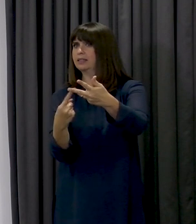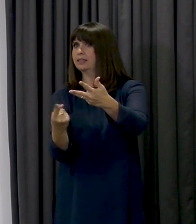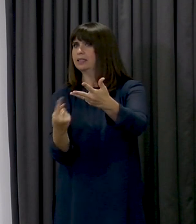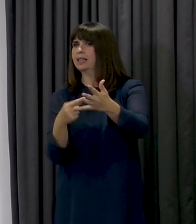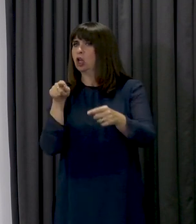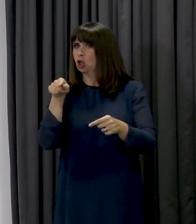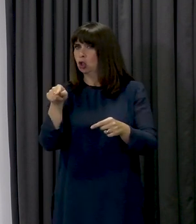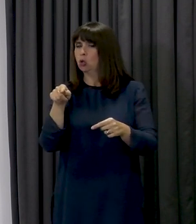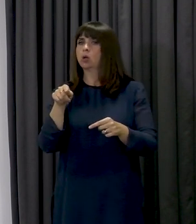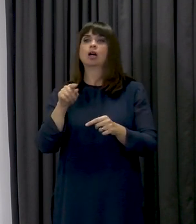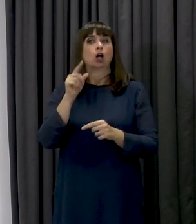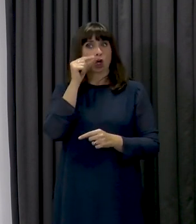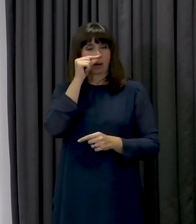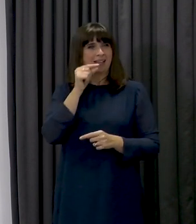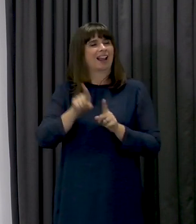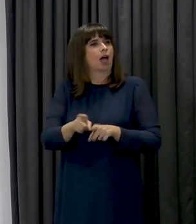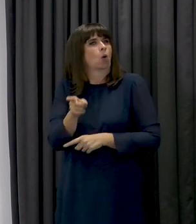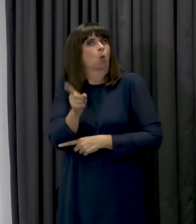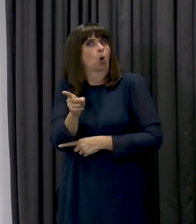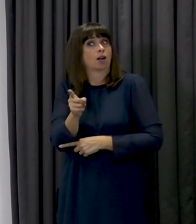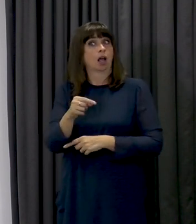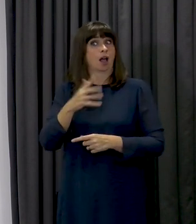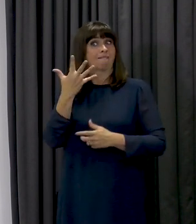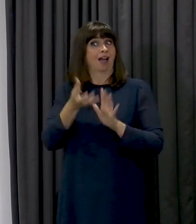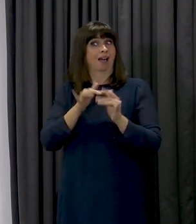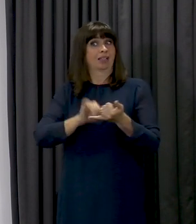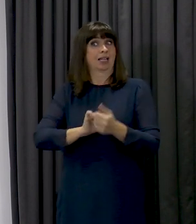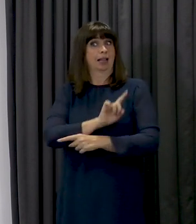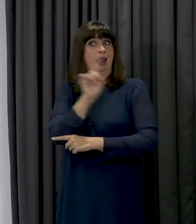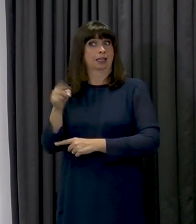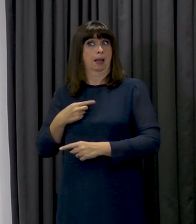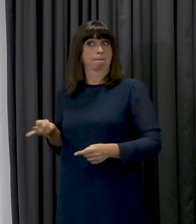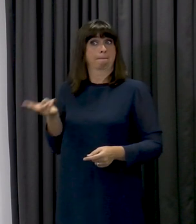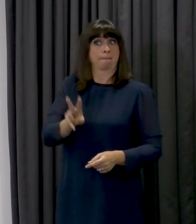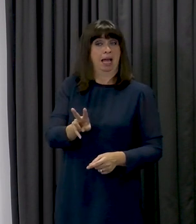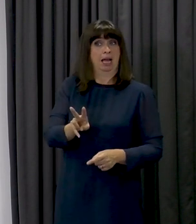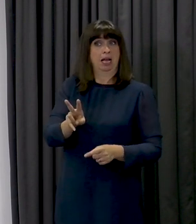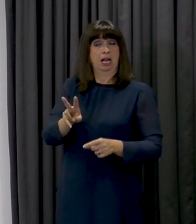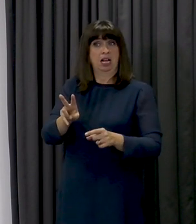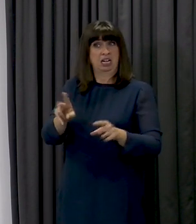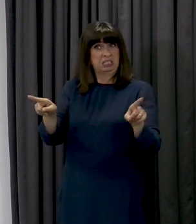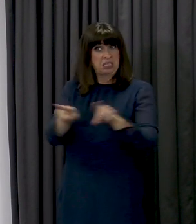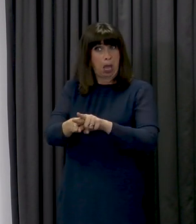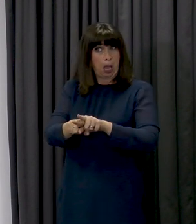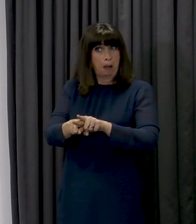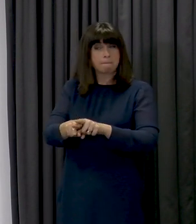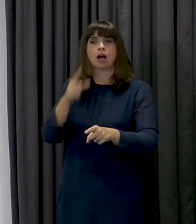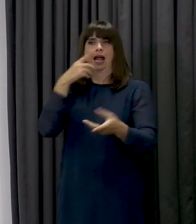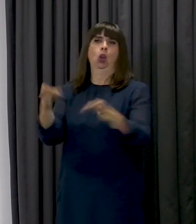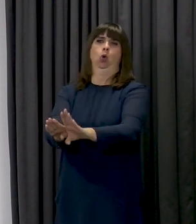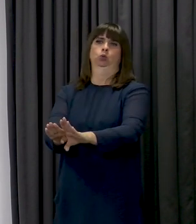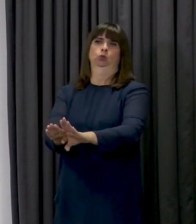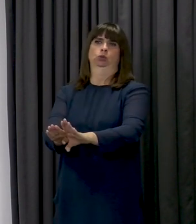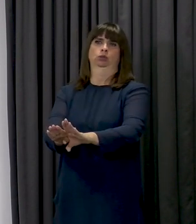There's a suspended prohibition notice, and if I come back in 5 days' time and things haven't been put right, then this premise could be